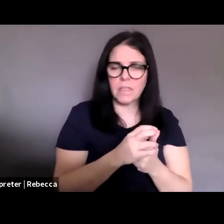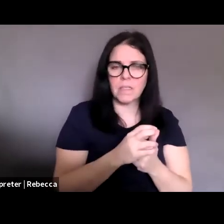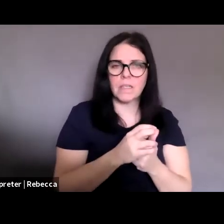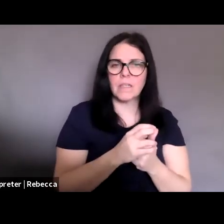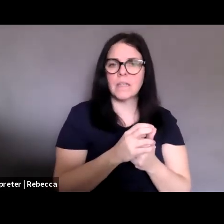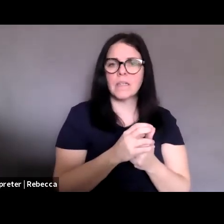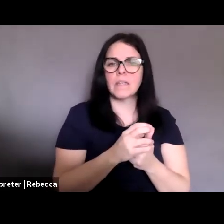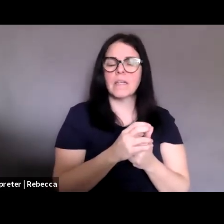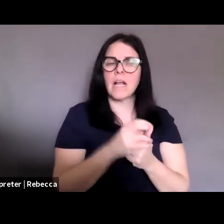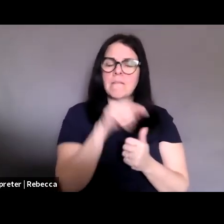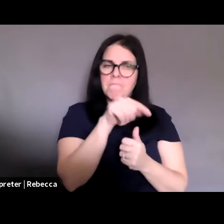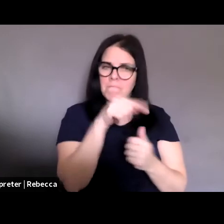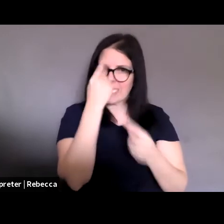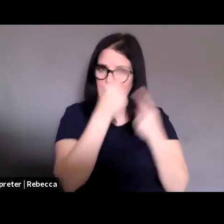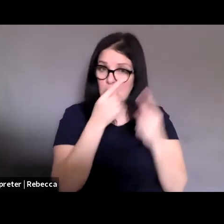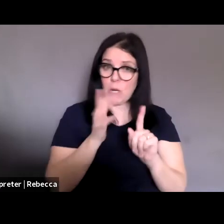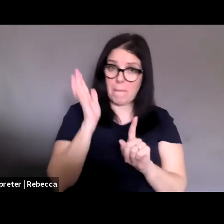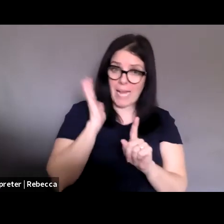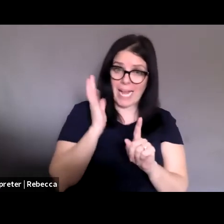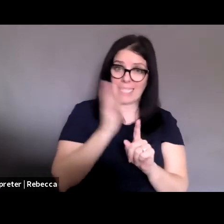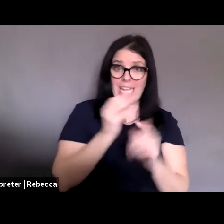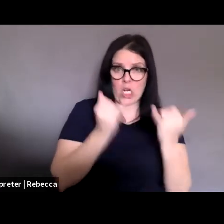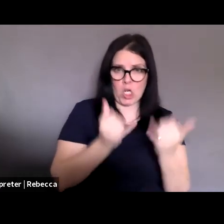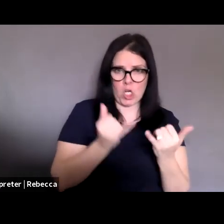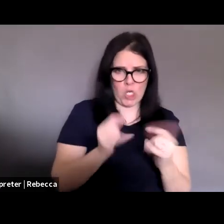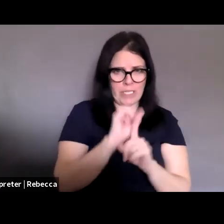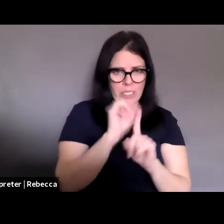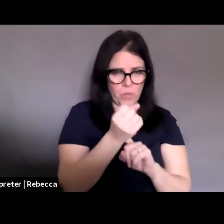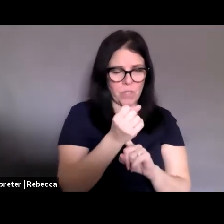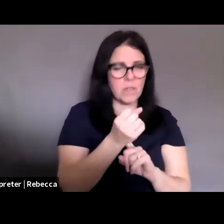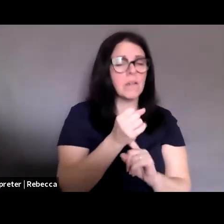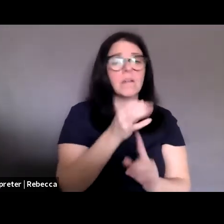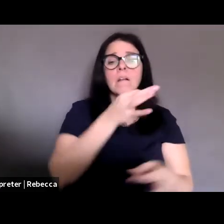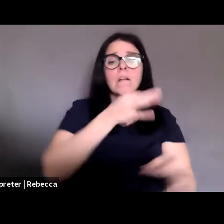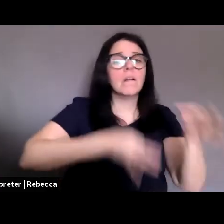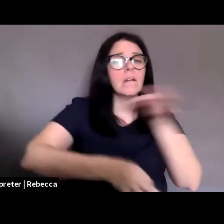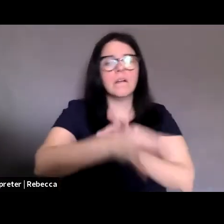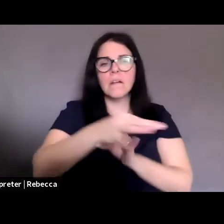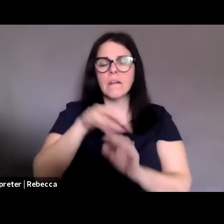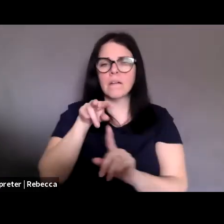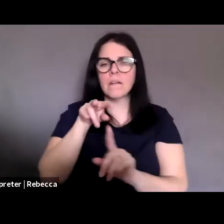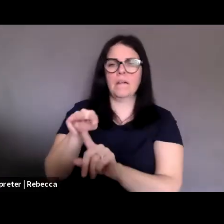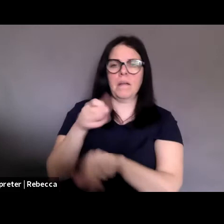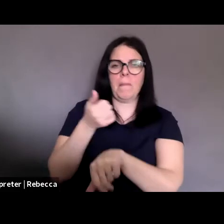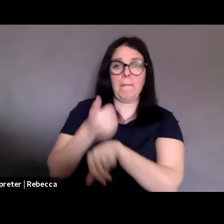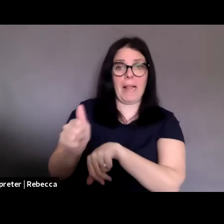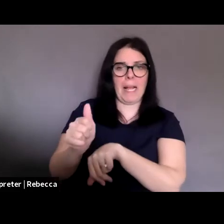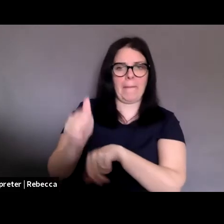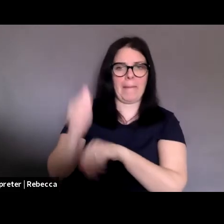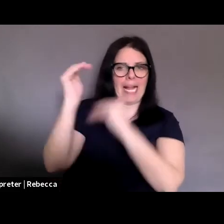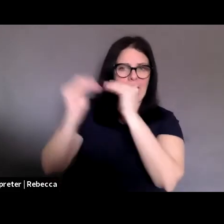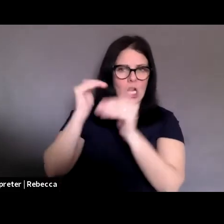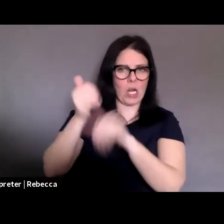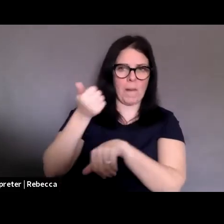current circumstances, to assigning adult blame and punishment, and to